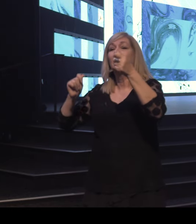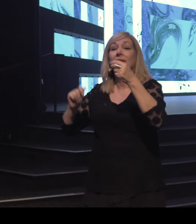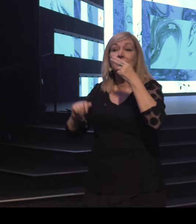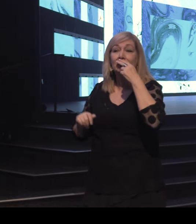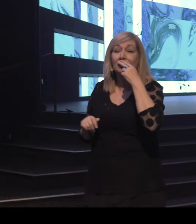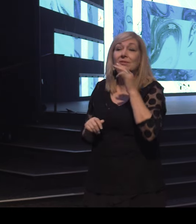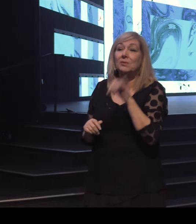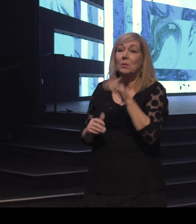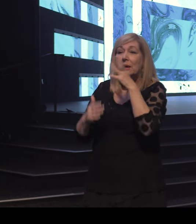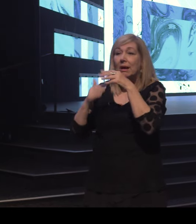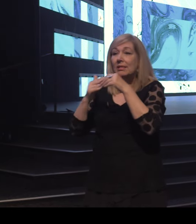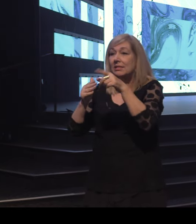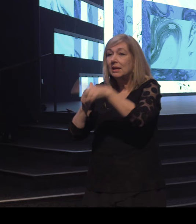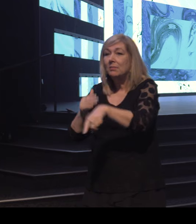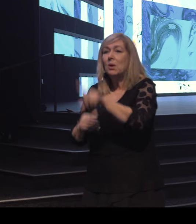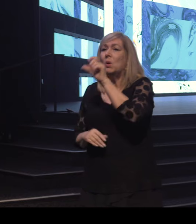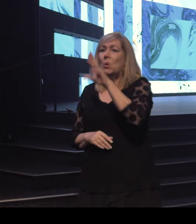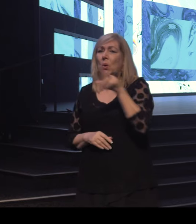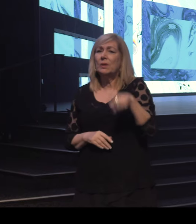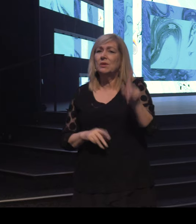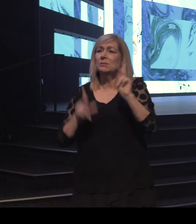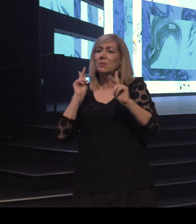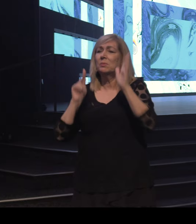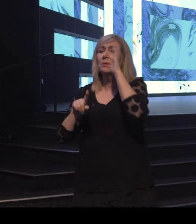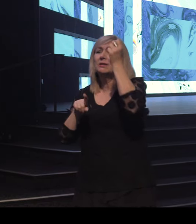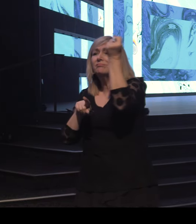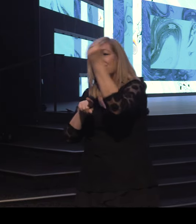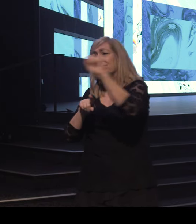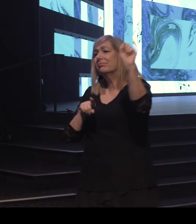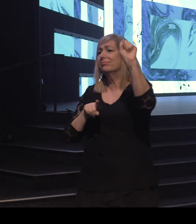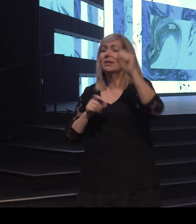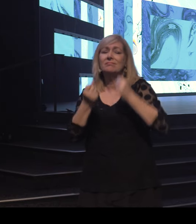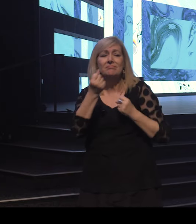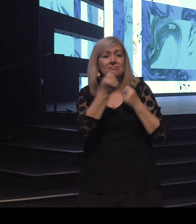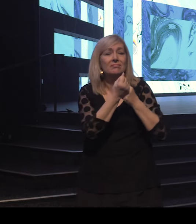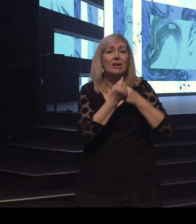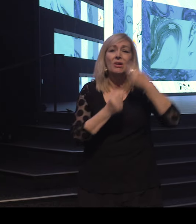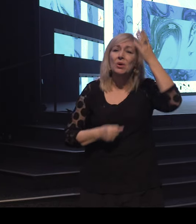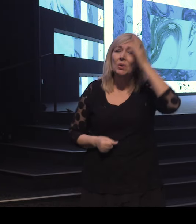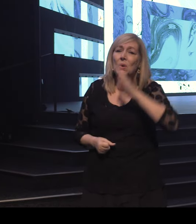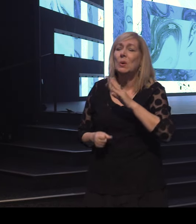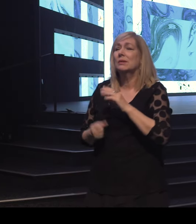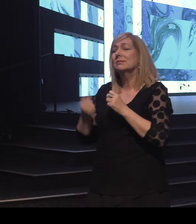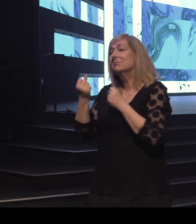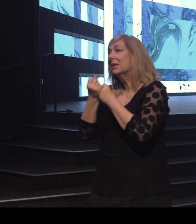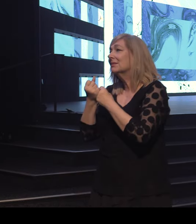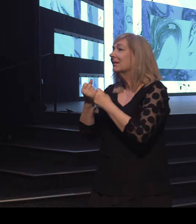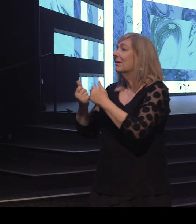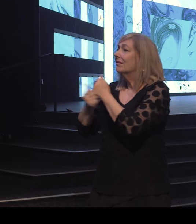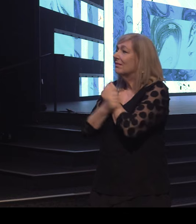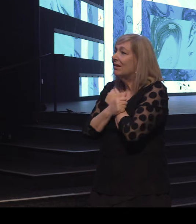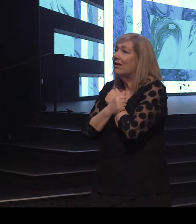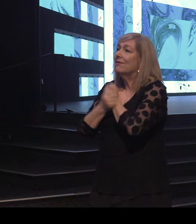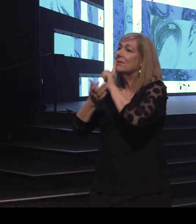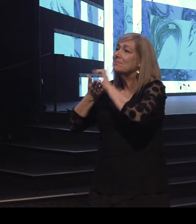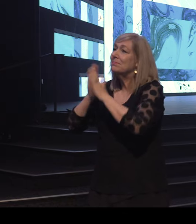darkness or to turn back to God and build a society based on love and peace and